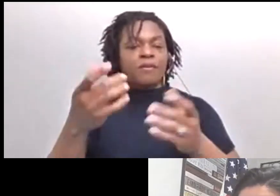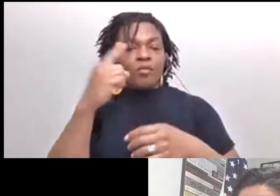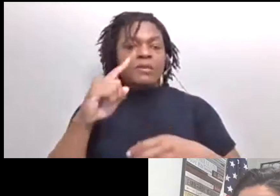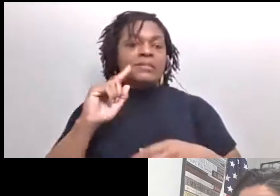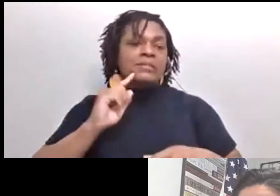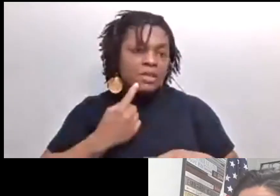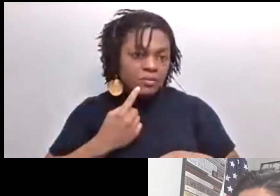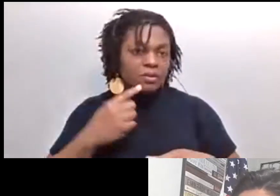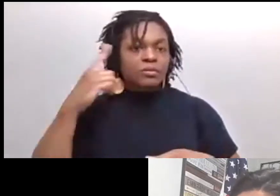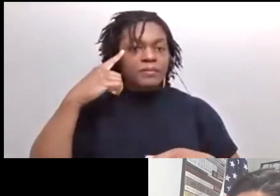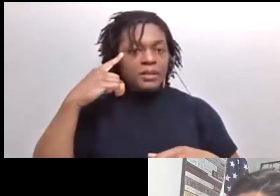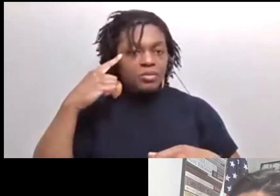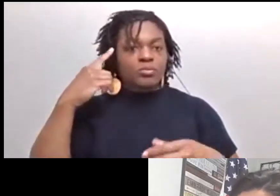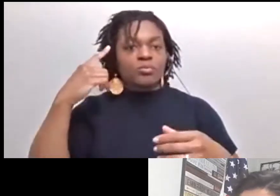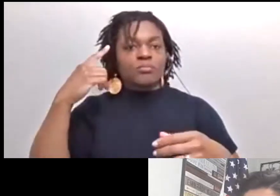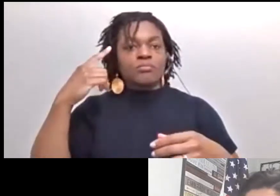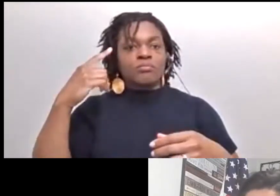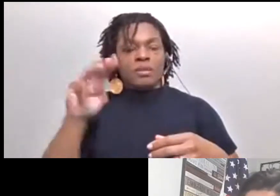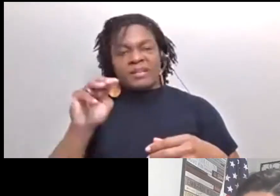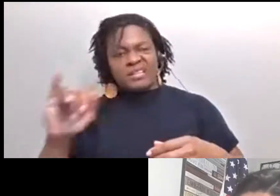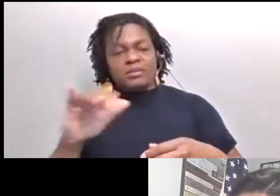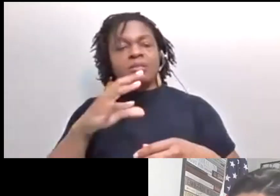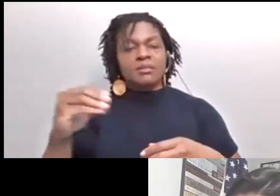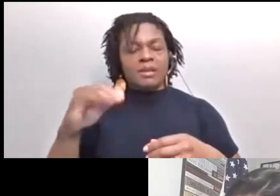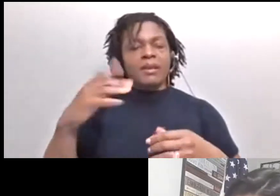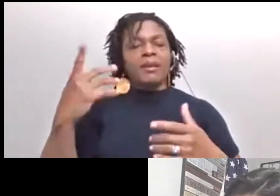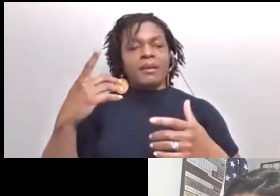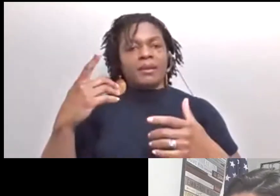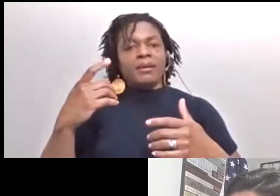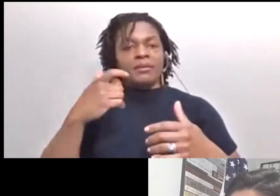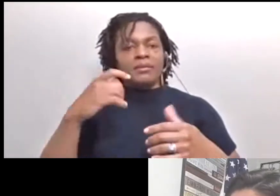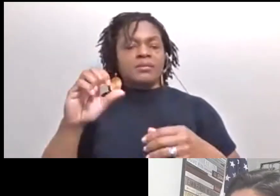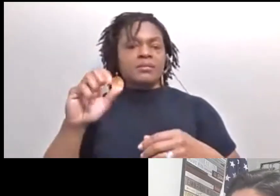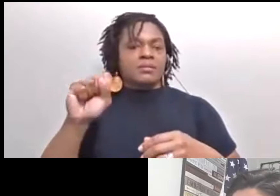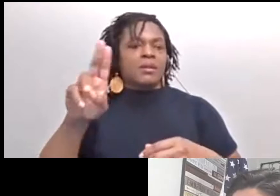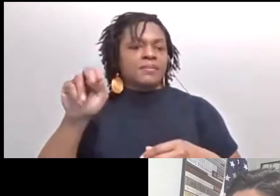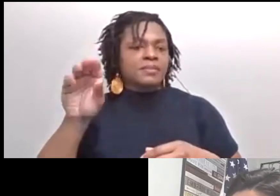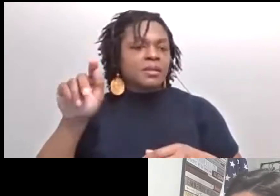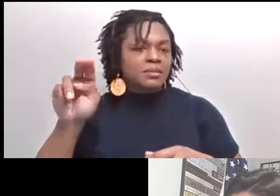illness and serious emotional disturbance and substance abuse disorders.